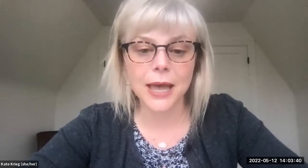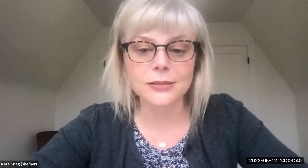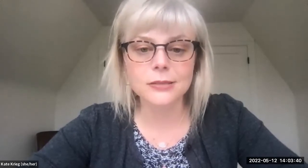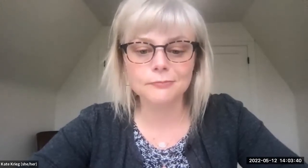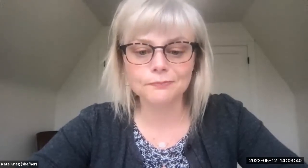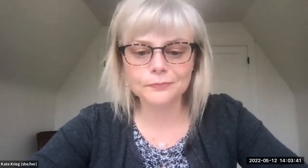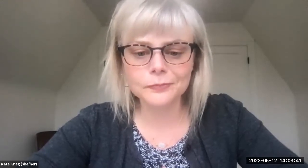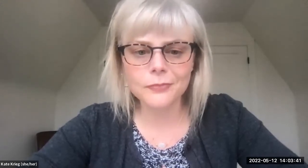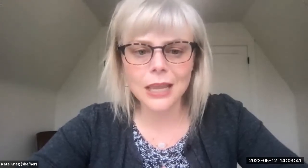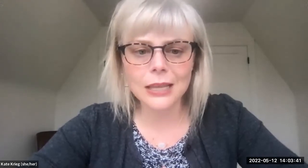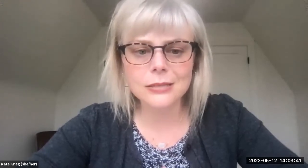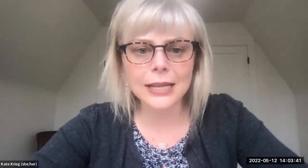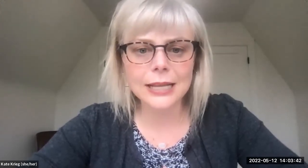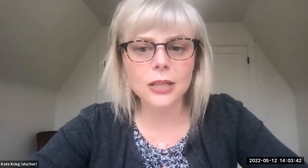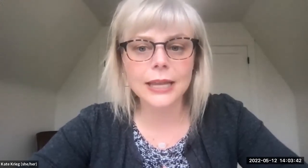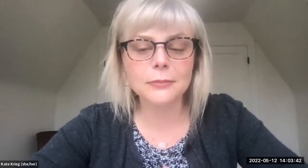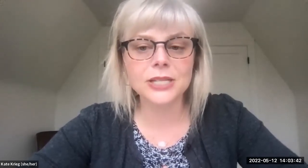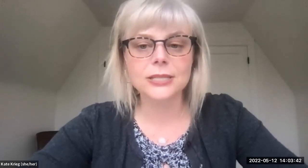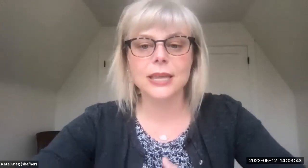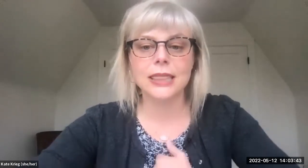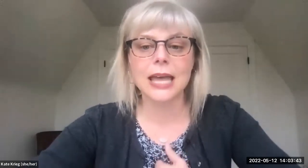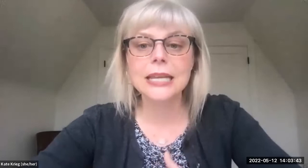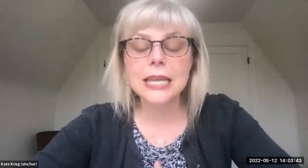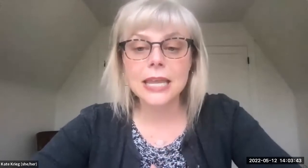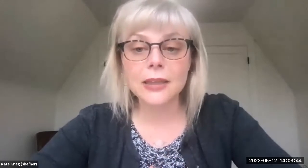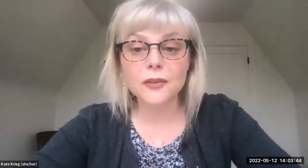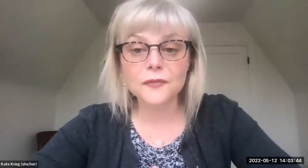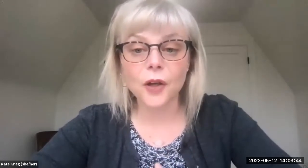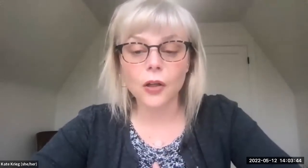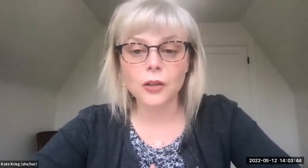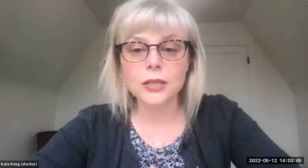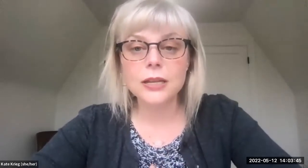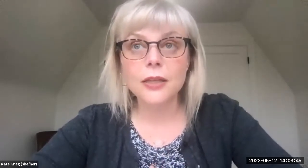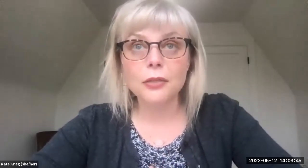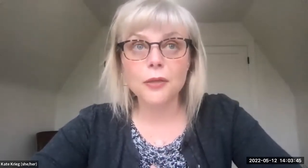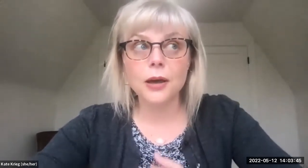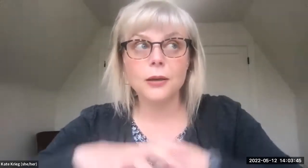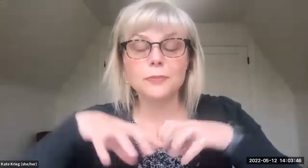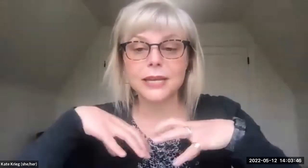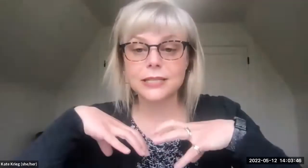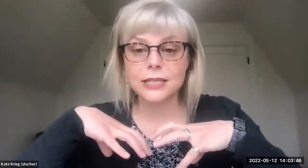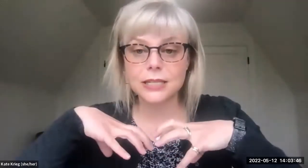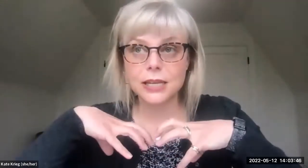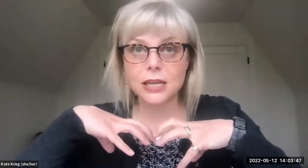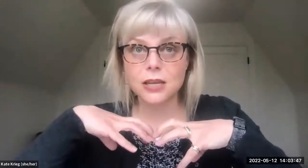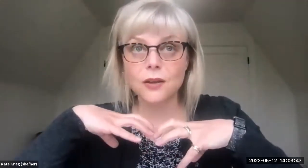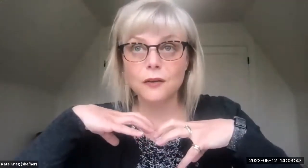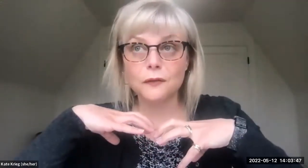in the past. And I guess I'll end by just saying that in the fall, the